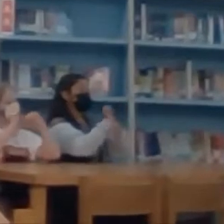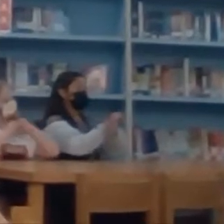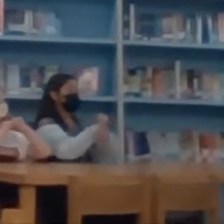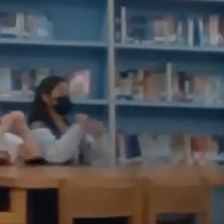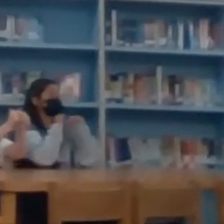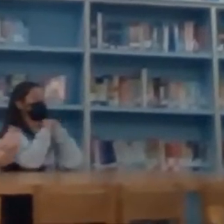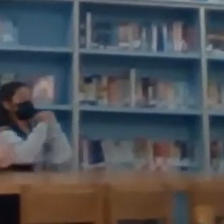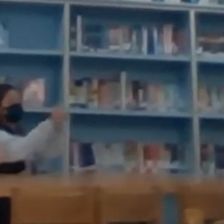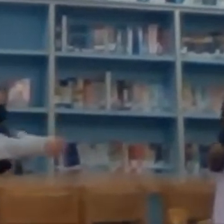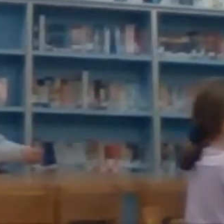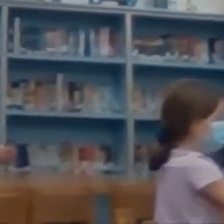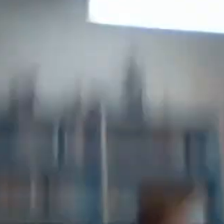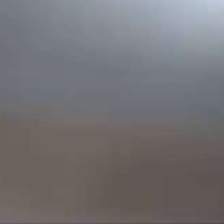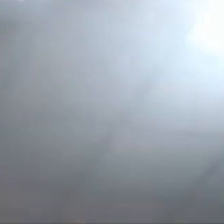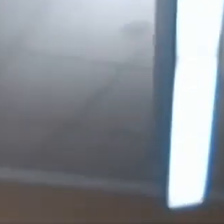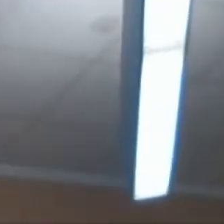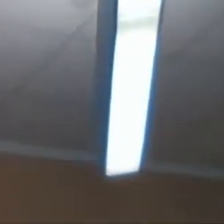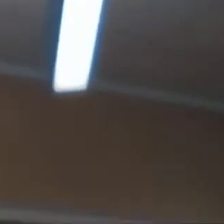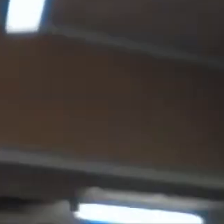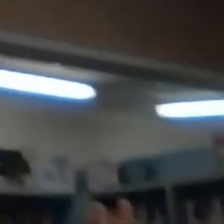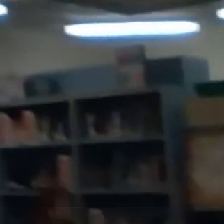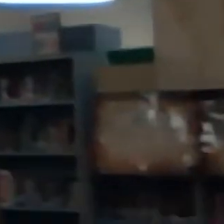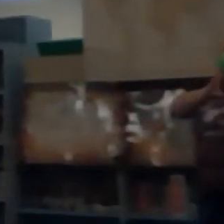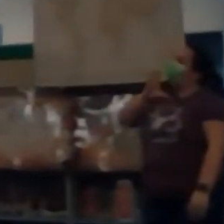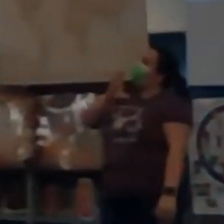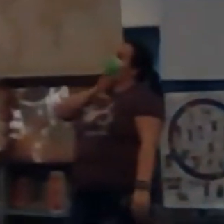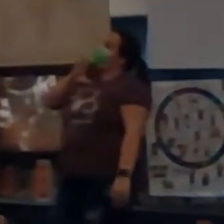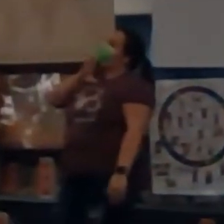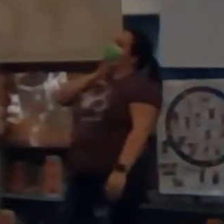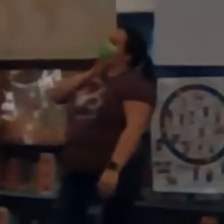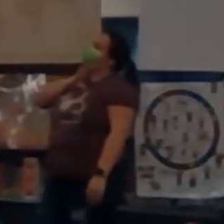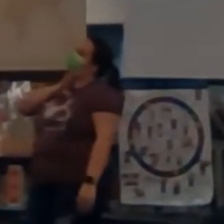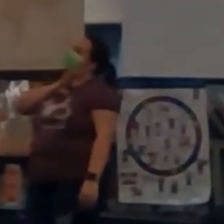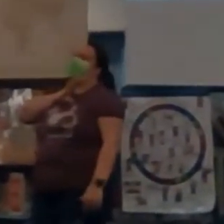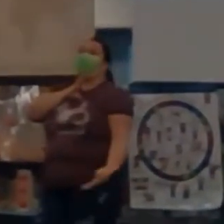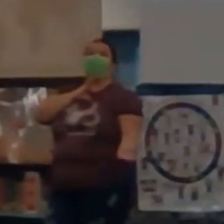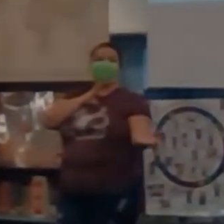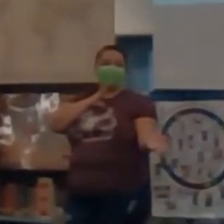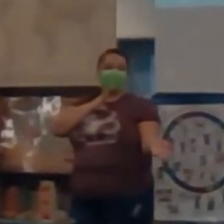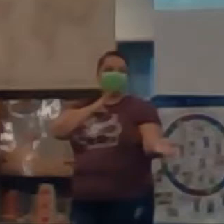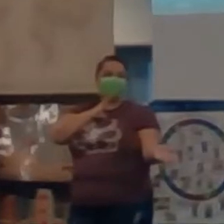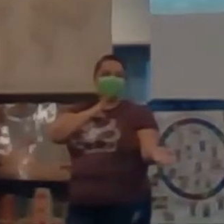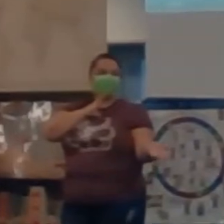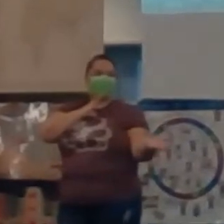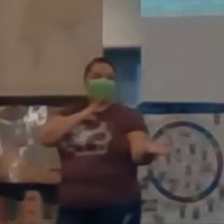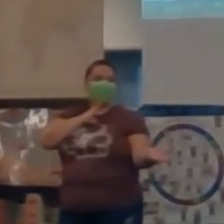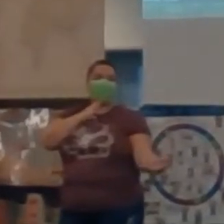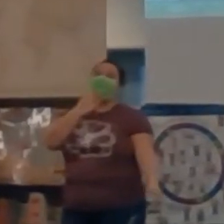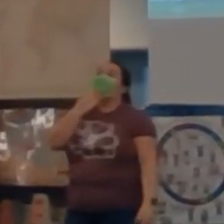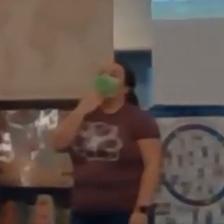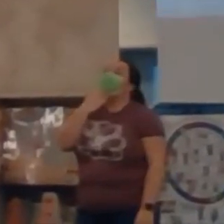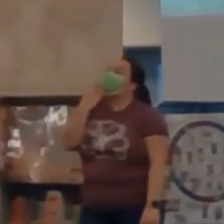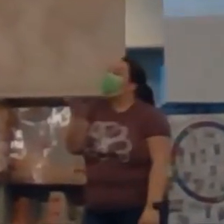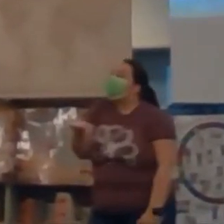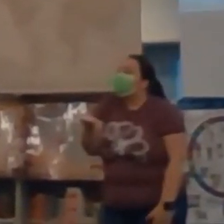And then you get to respond time. And what else can we say? We know I'm good.